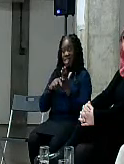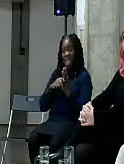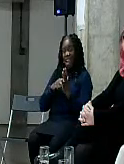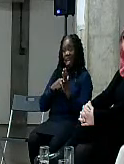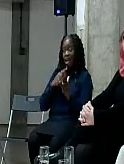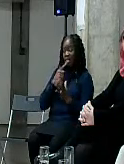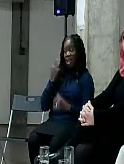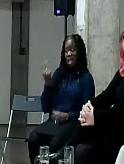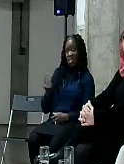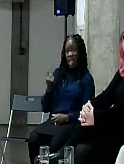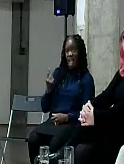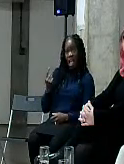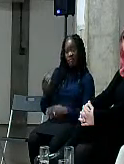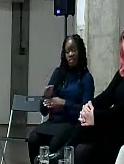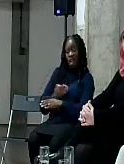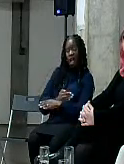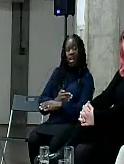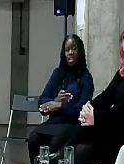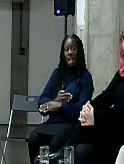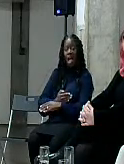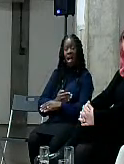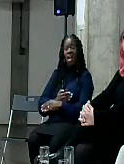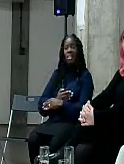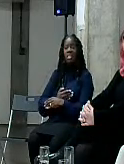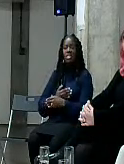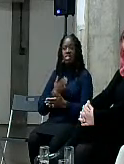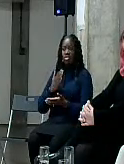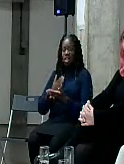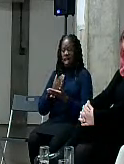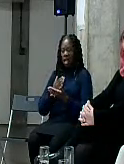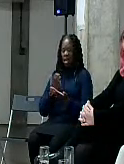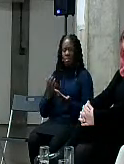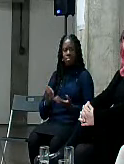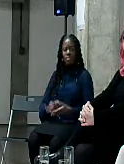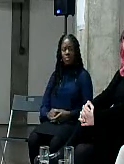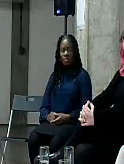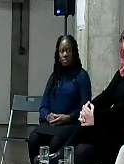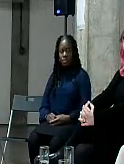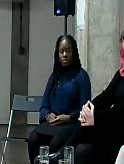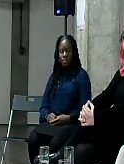was, you know, you can't say